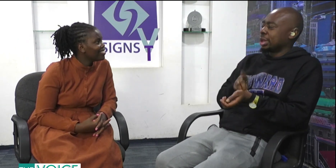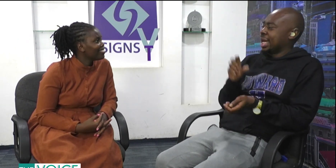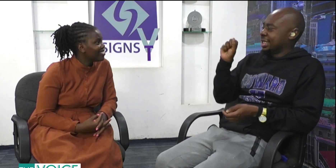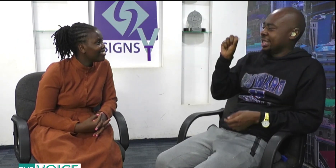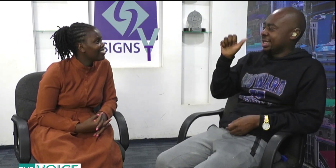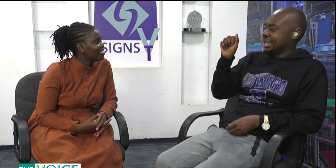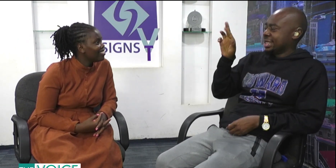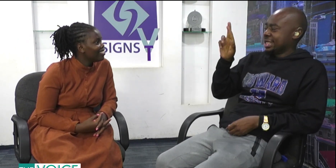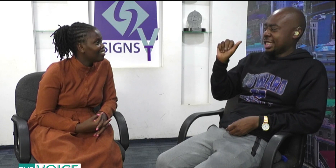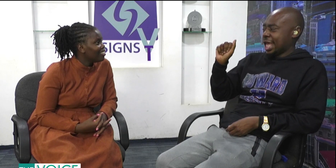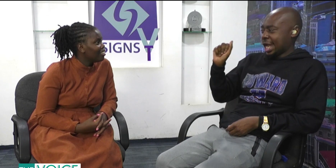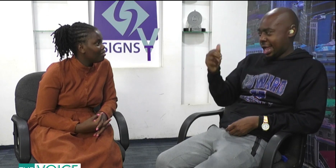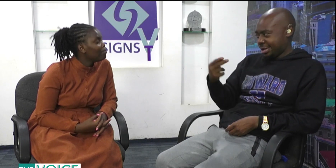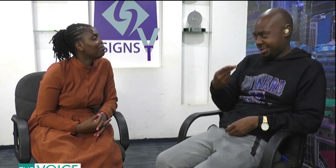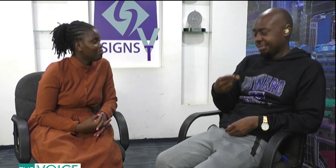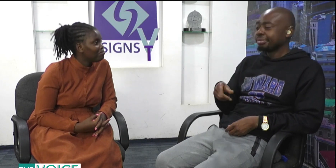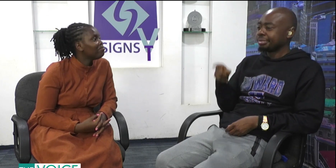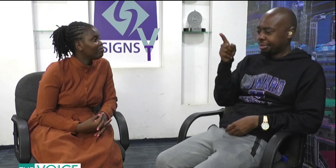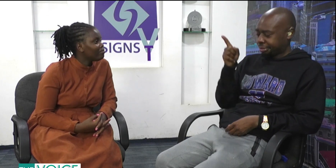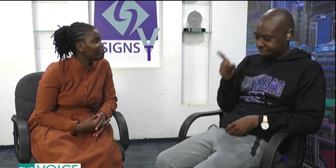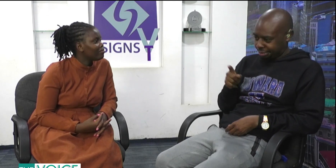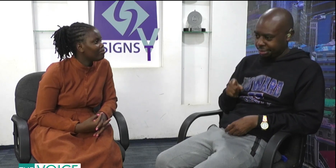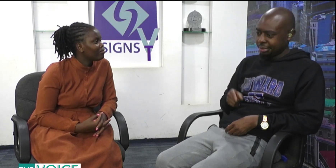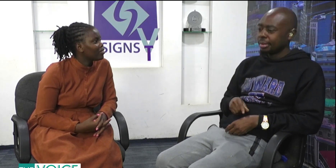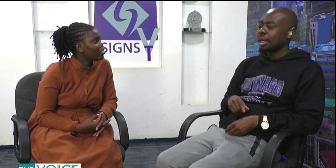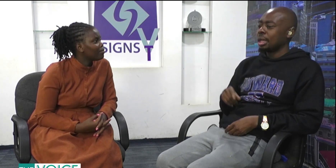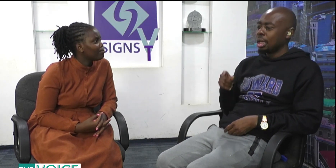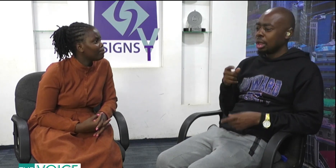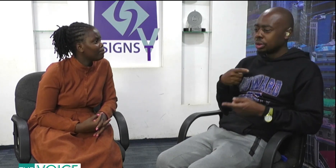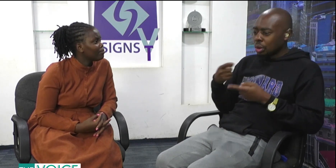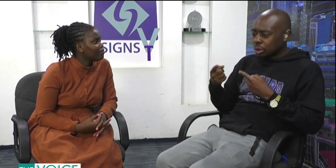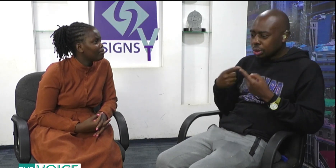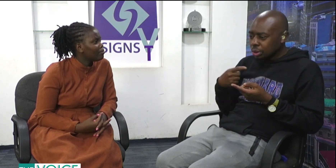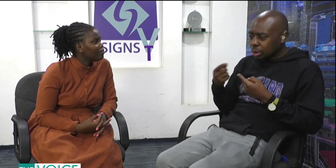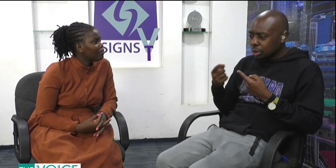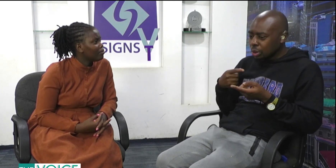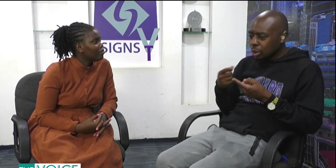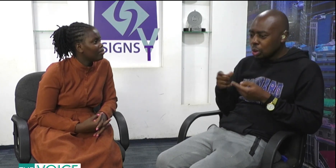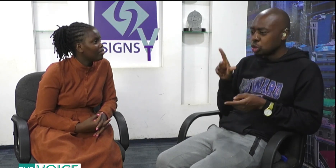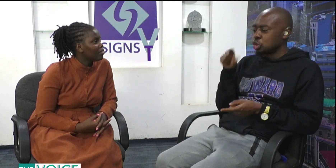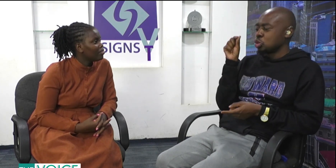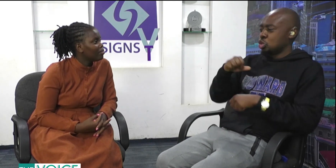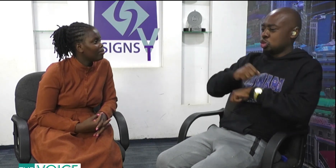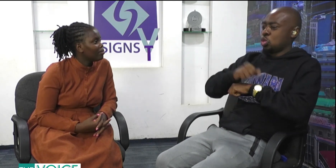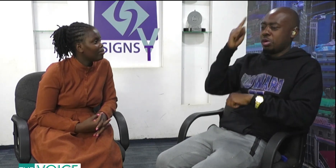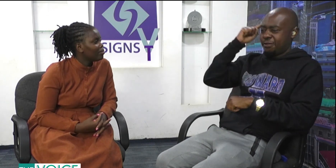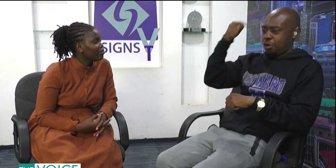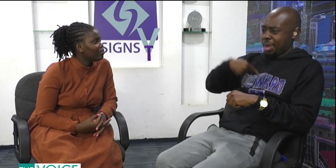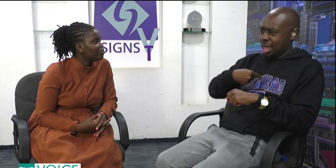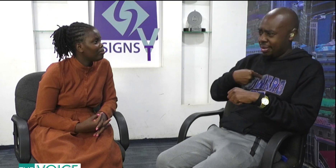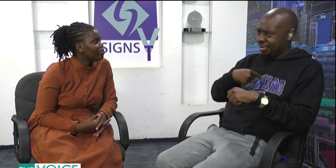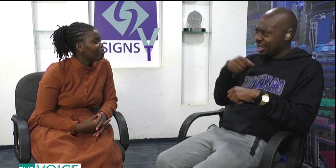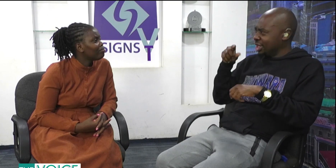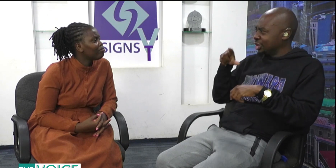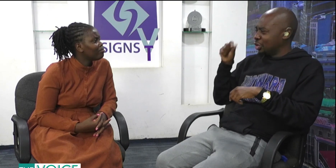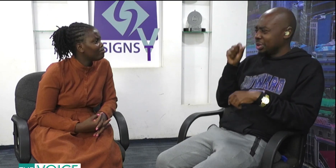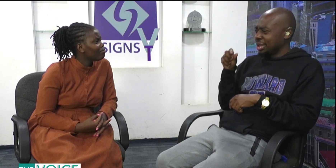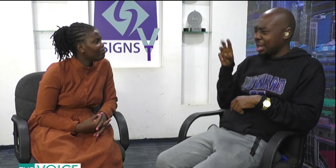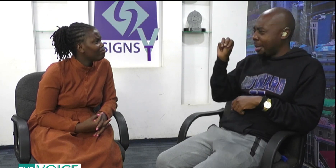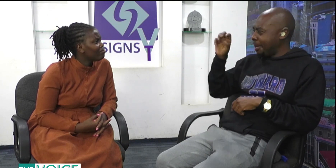back to Nairobi, and Dr. Sarah, we had a discussion with her and she chose a school